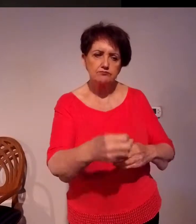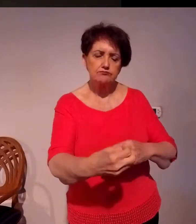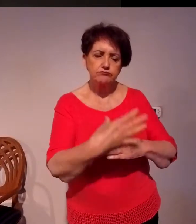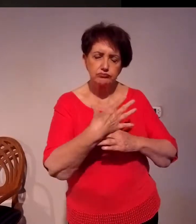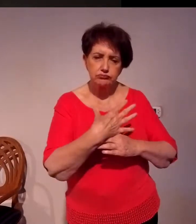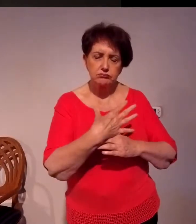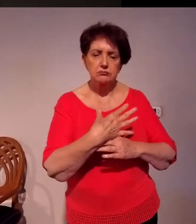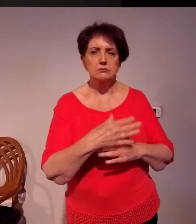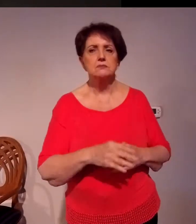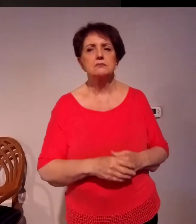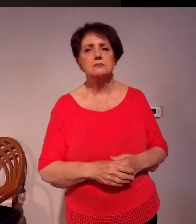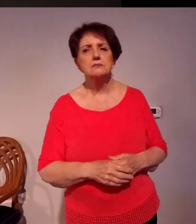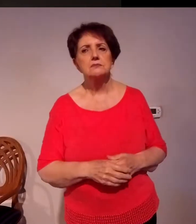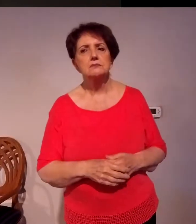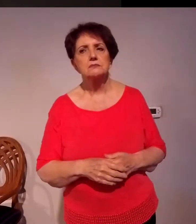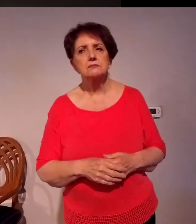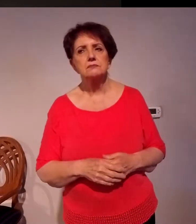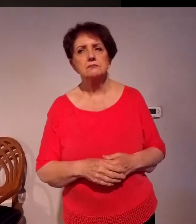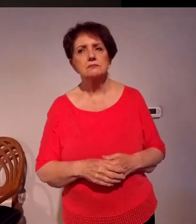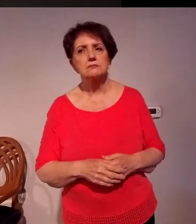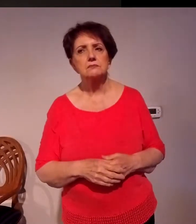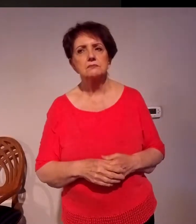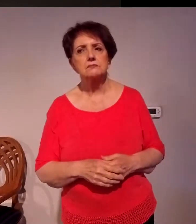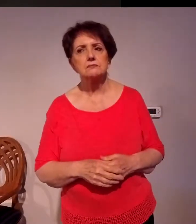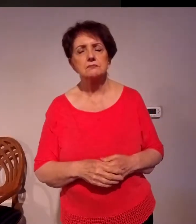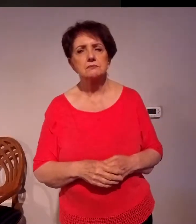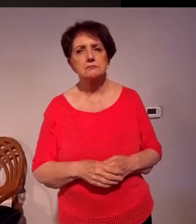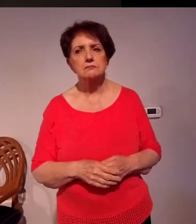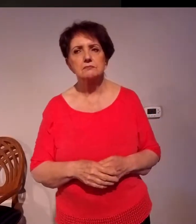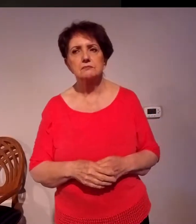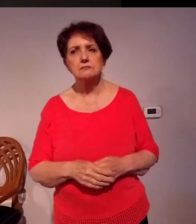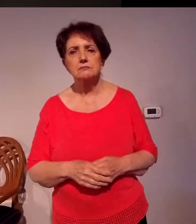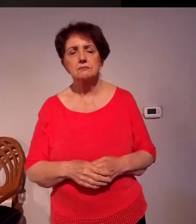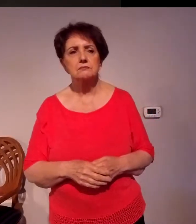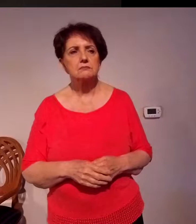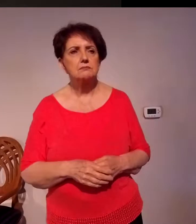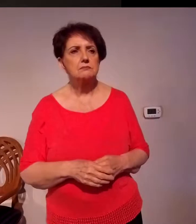teaching has had the most impact on your life?